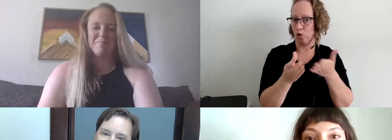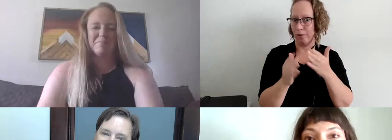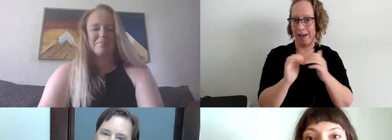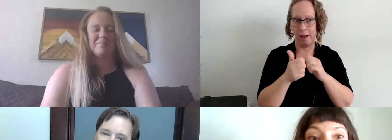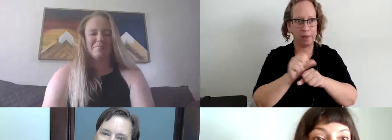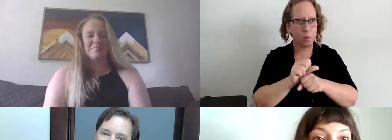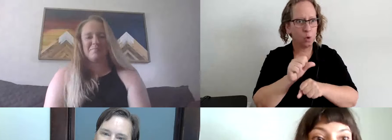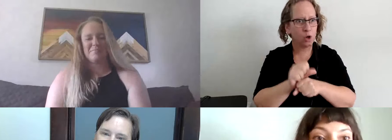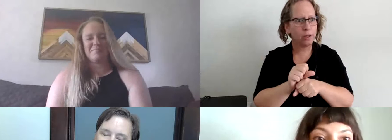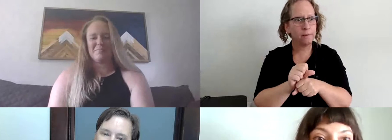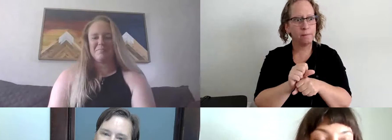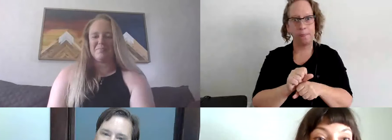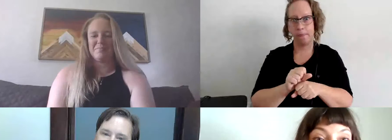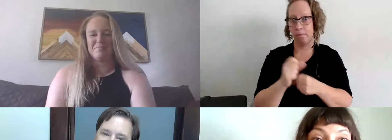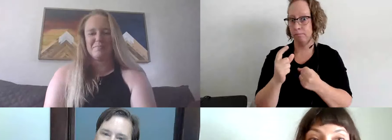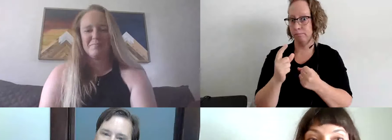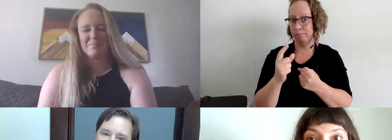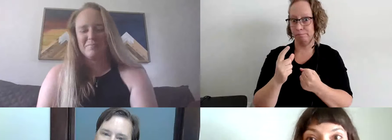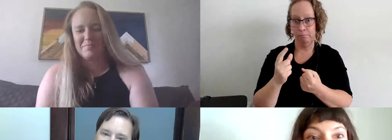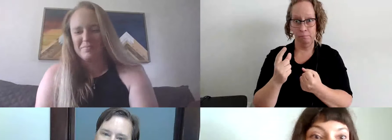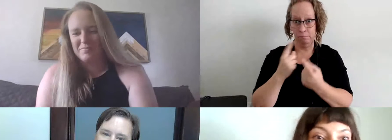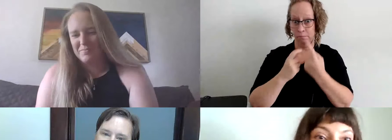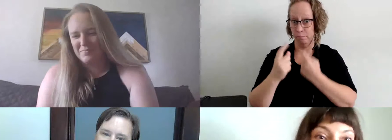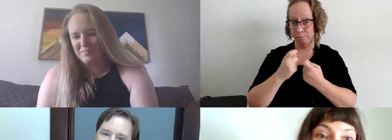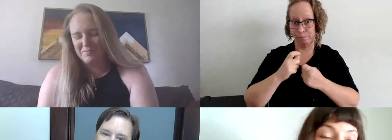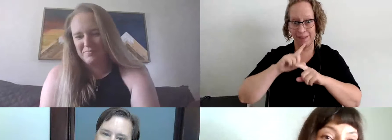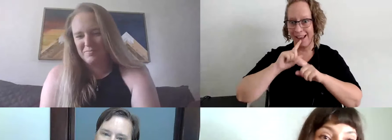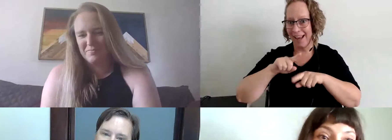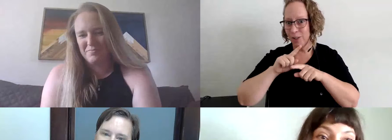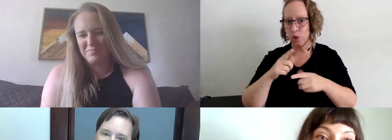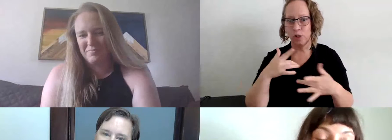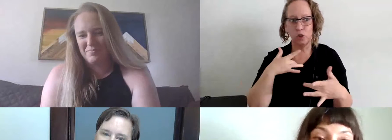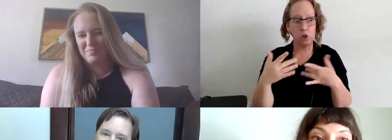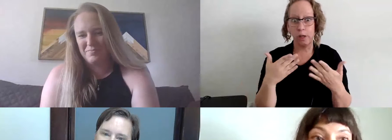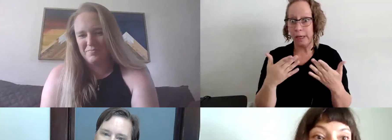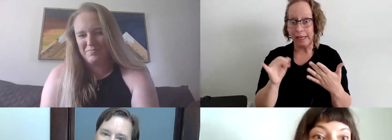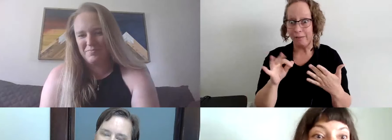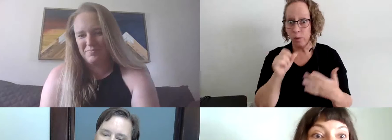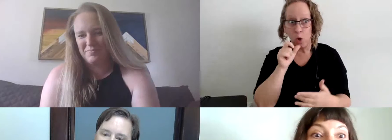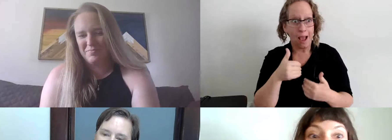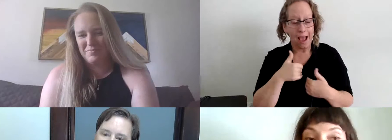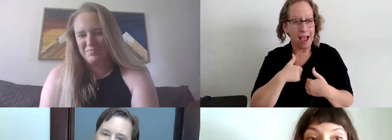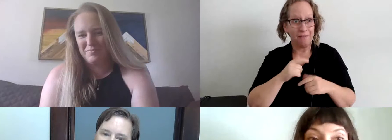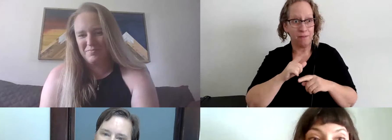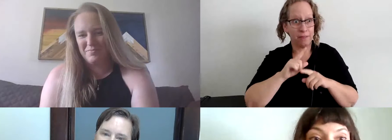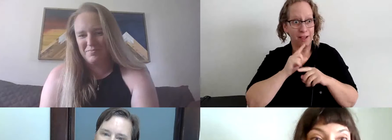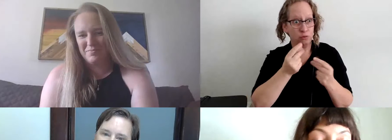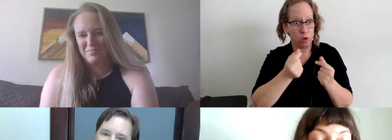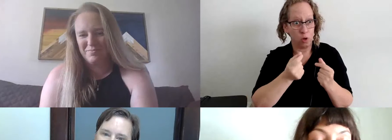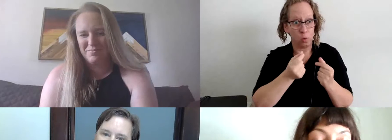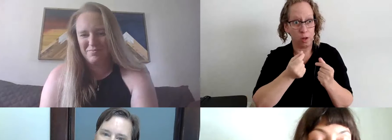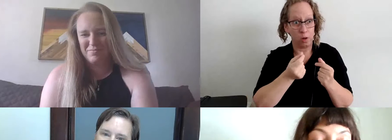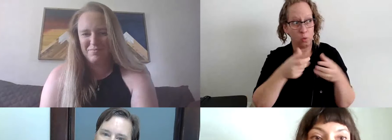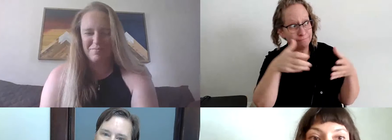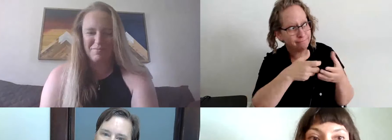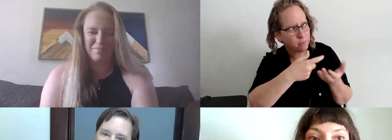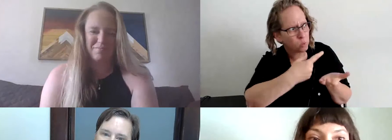work and answer any questions, any concerns you might have. If we might not have the answers on the spot, we'll get back to our team